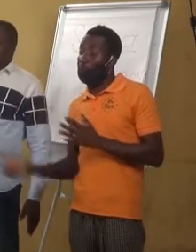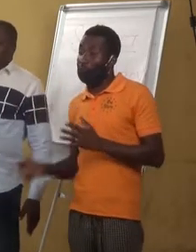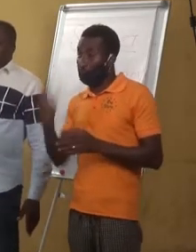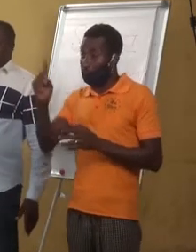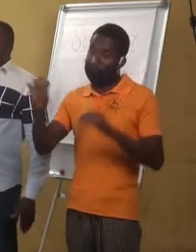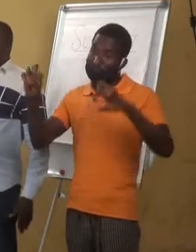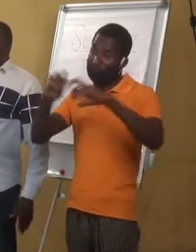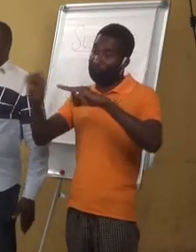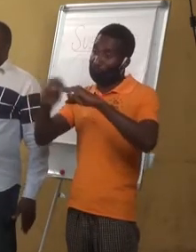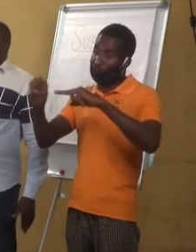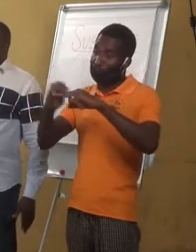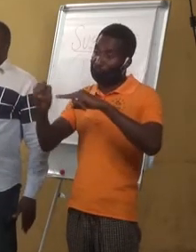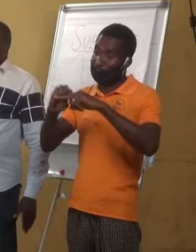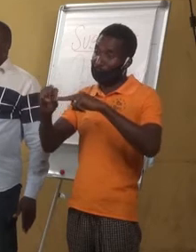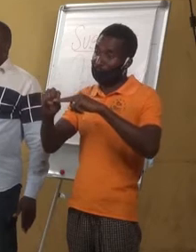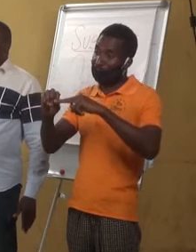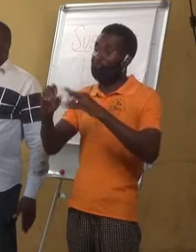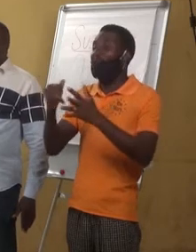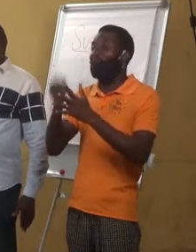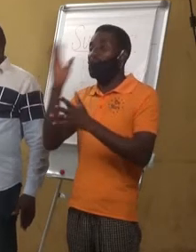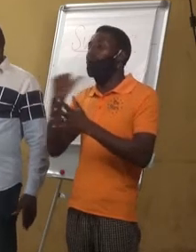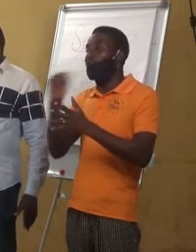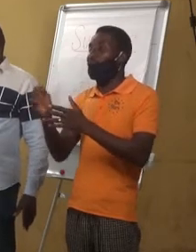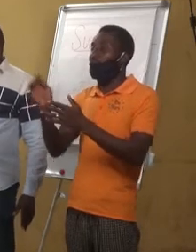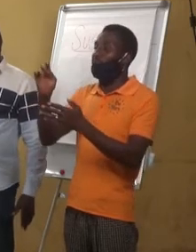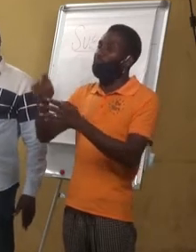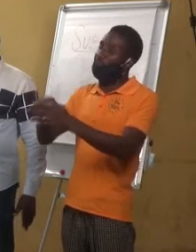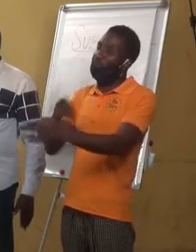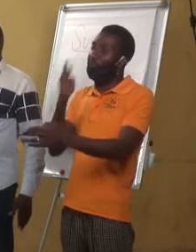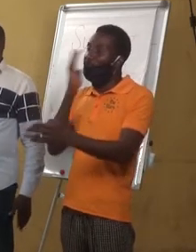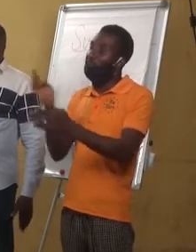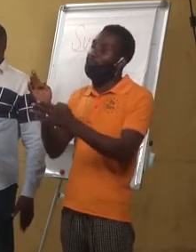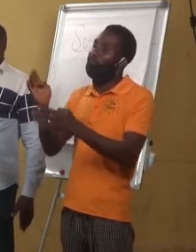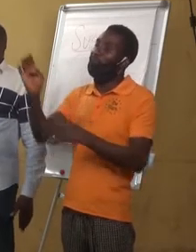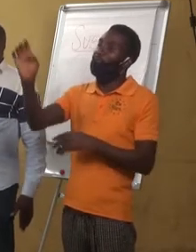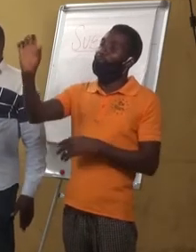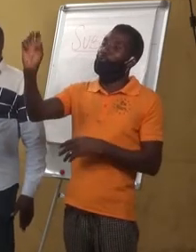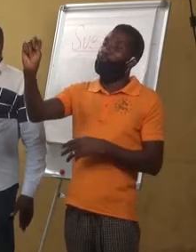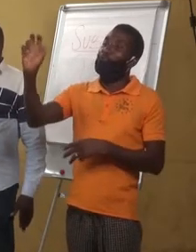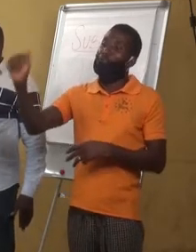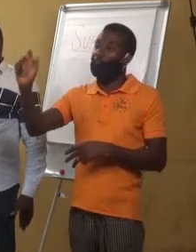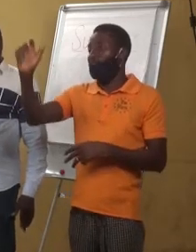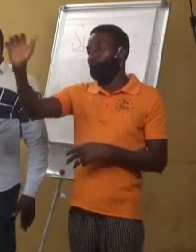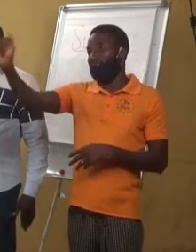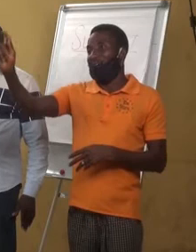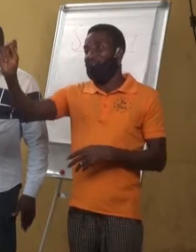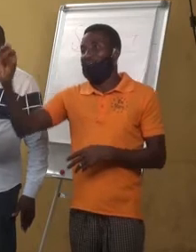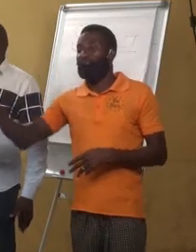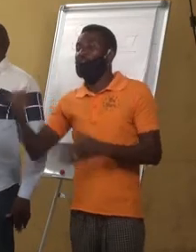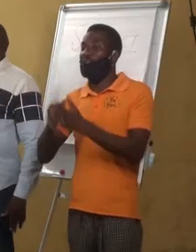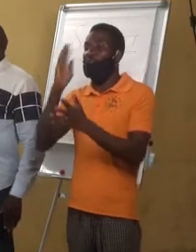to chlorine, it will no longer be sodium atom, but it will now be sodium